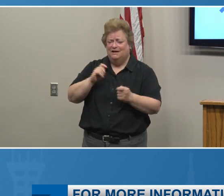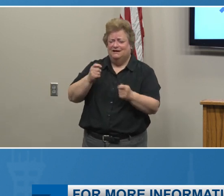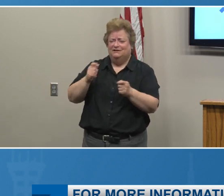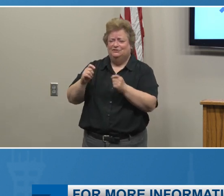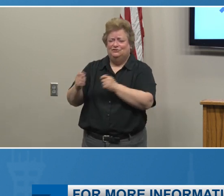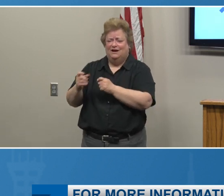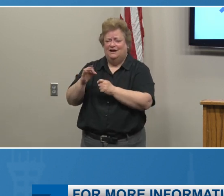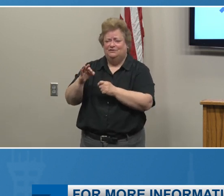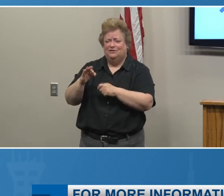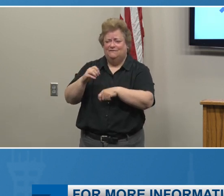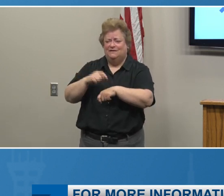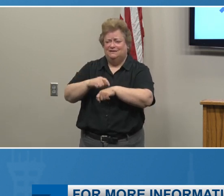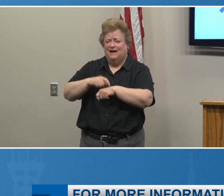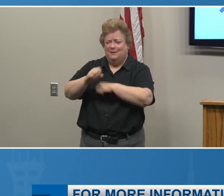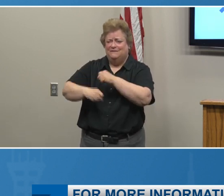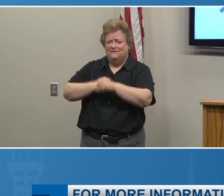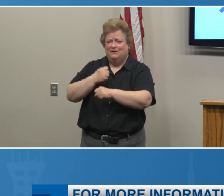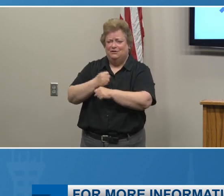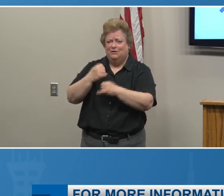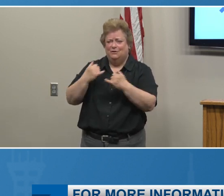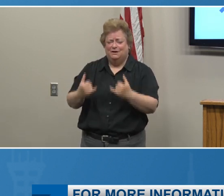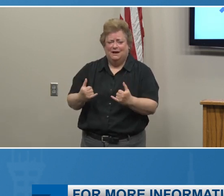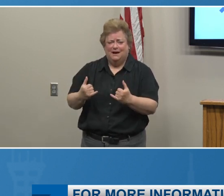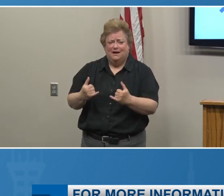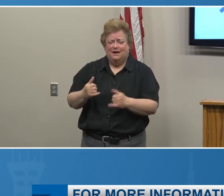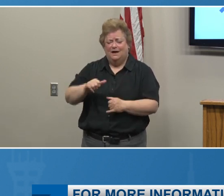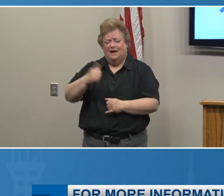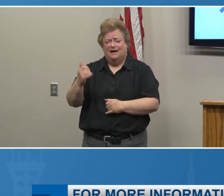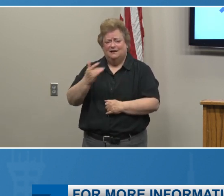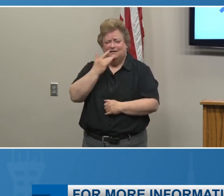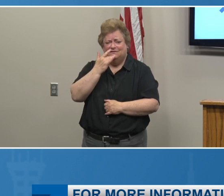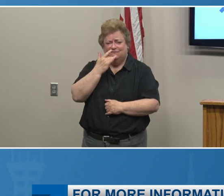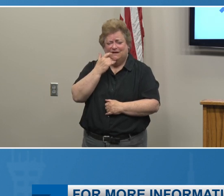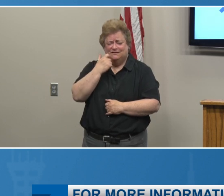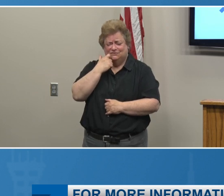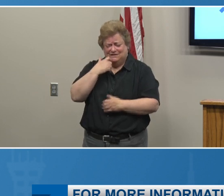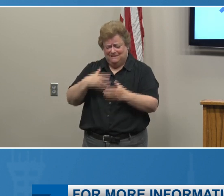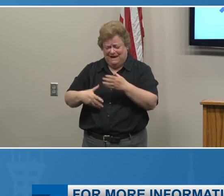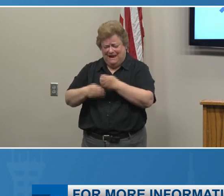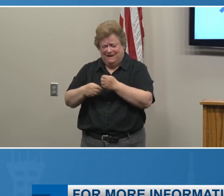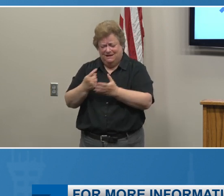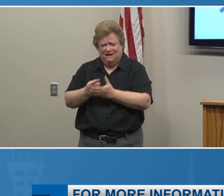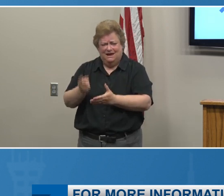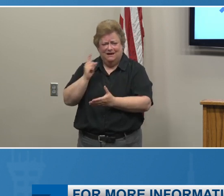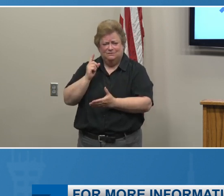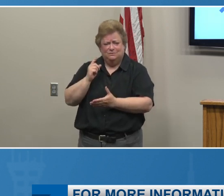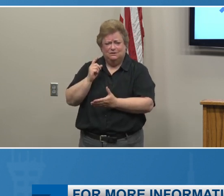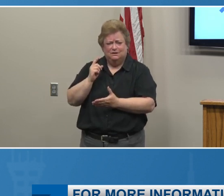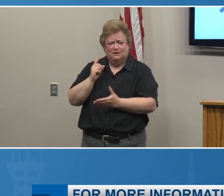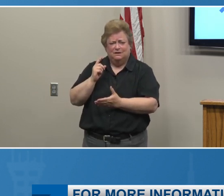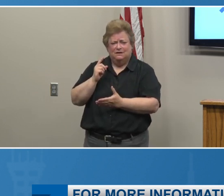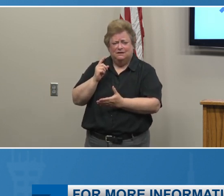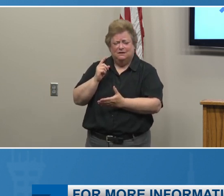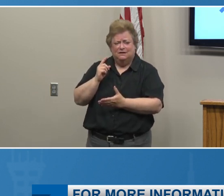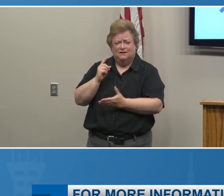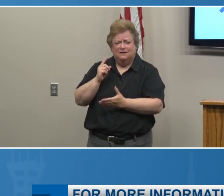of the seasons while we've been at home another favorite that just got added last four